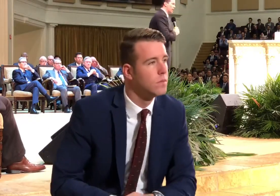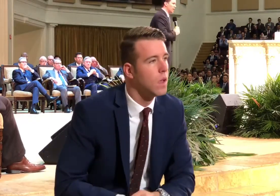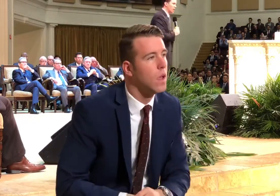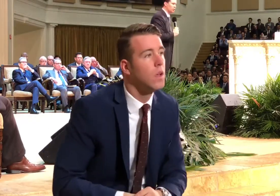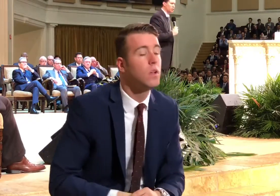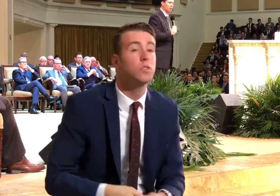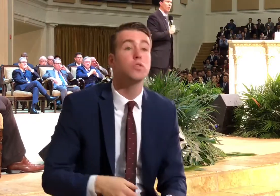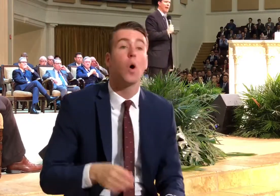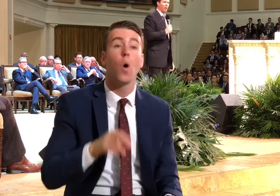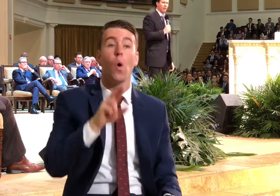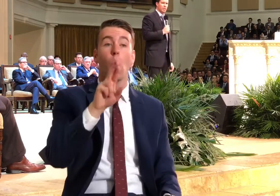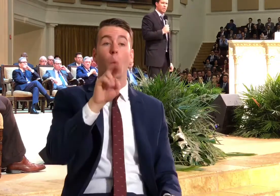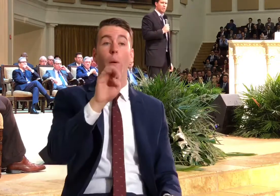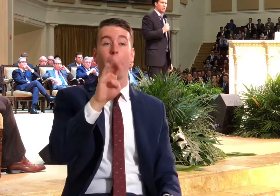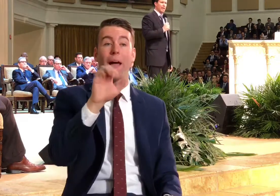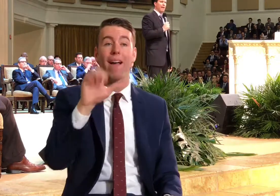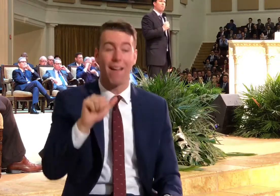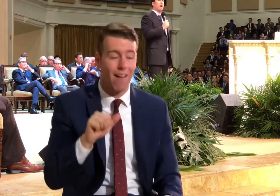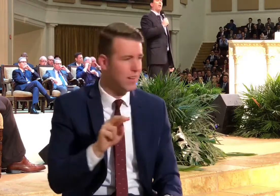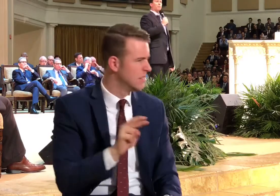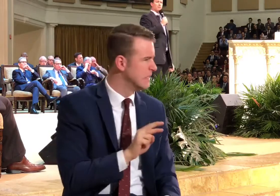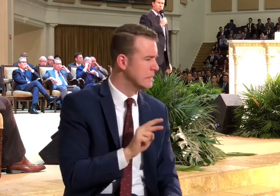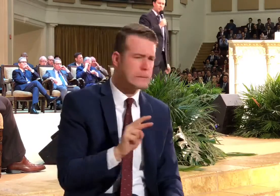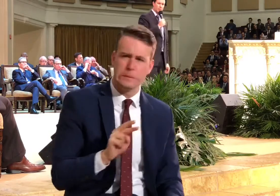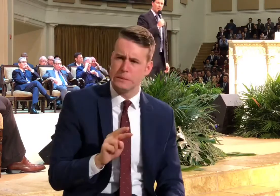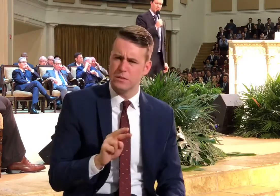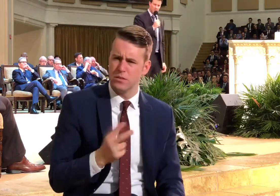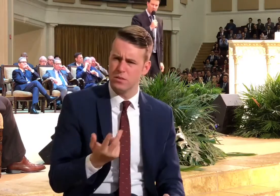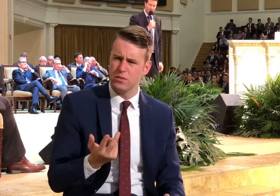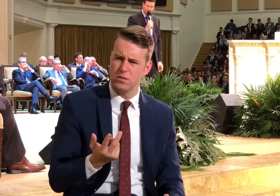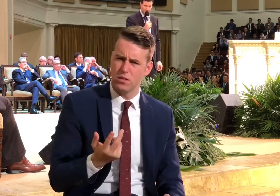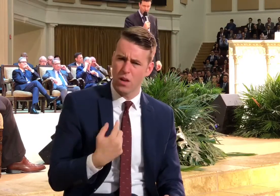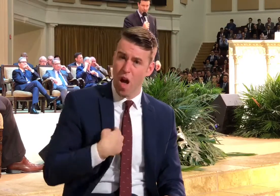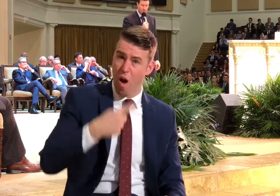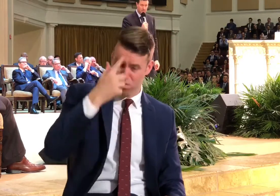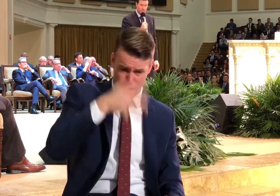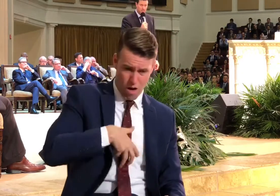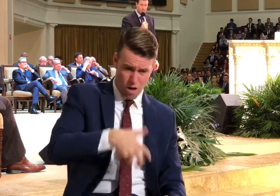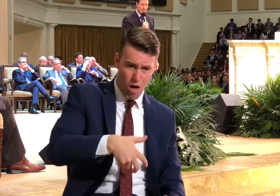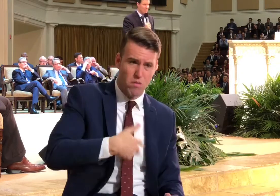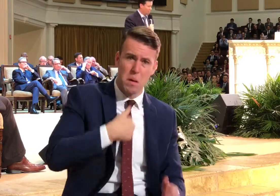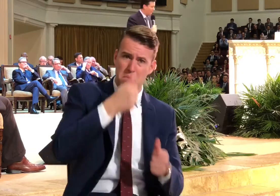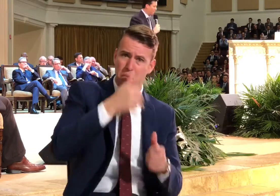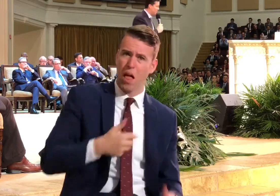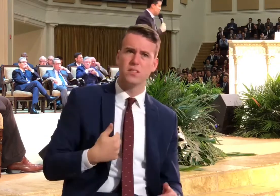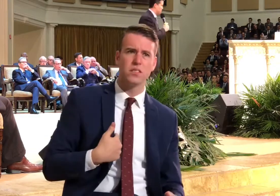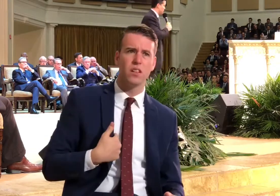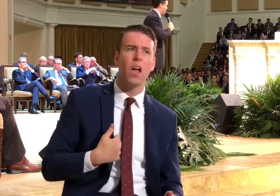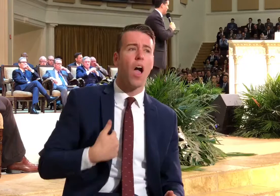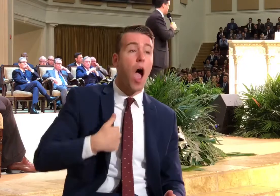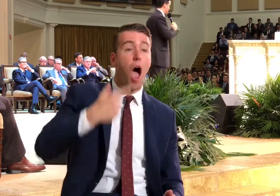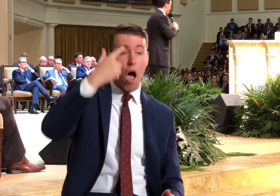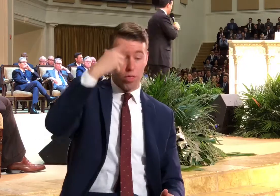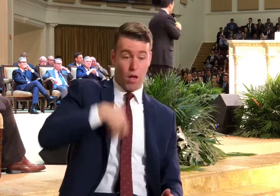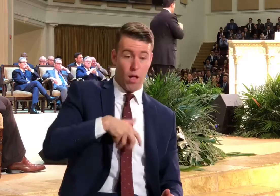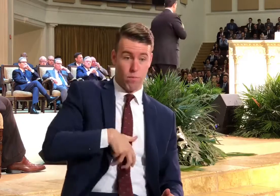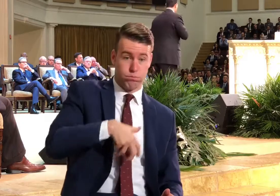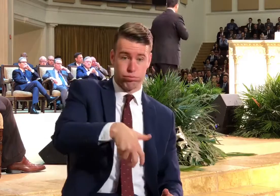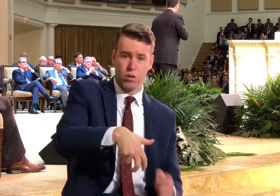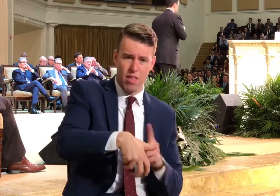And she looks around and she said, I thought this was going to be a blessing. I thought this was going to